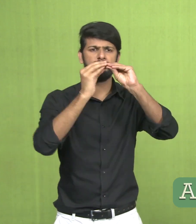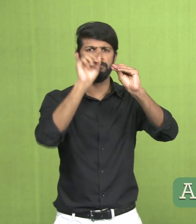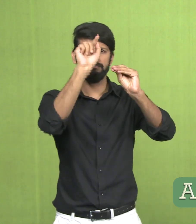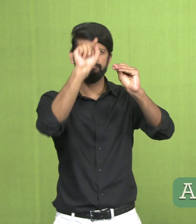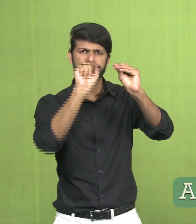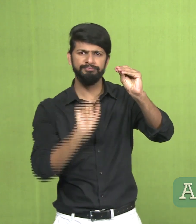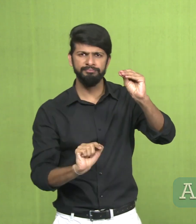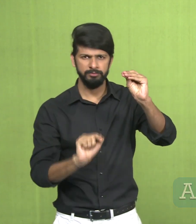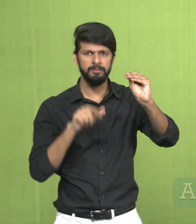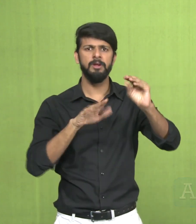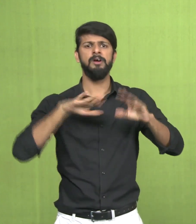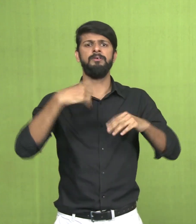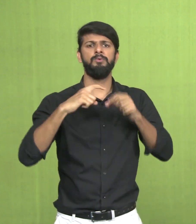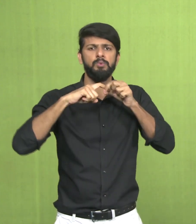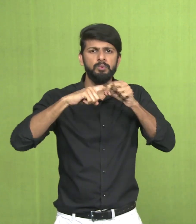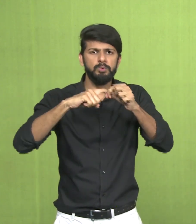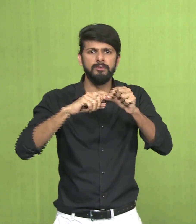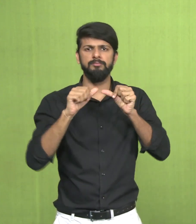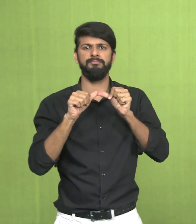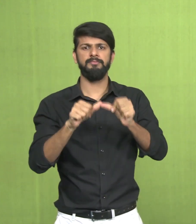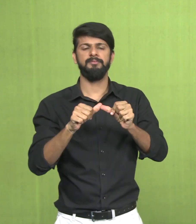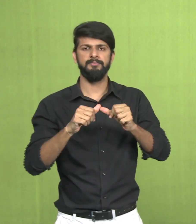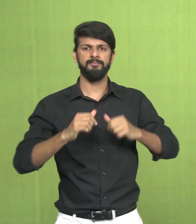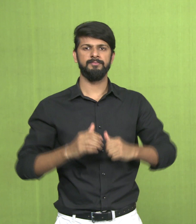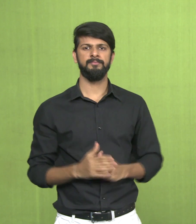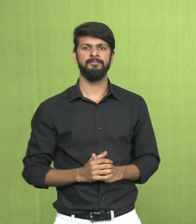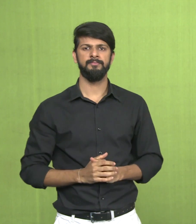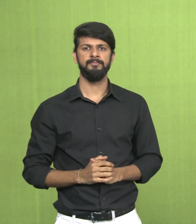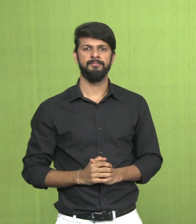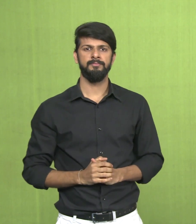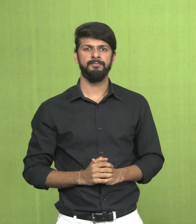will summarize the lesson and also discuss the questions and answers.